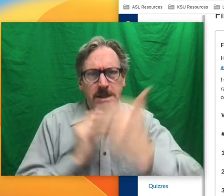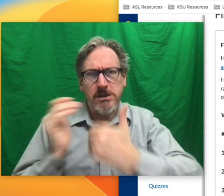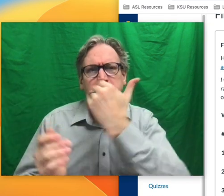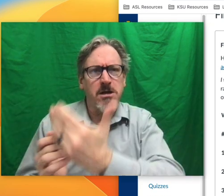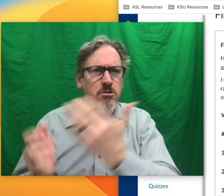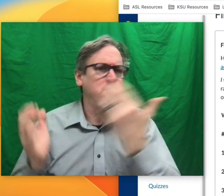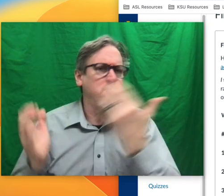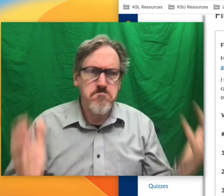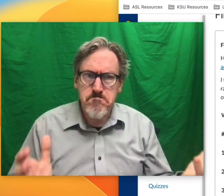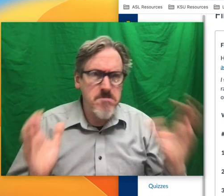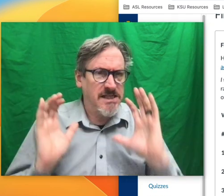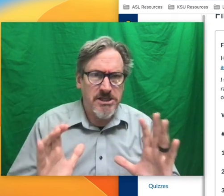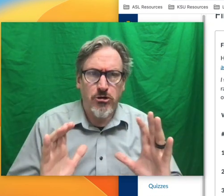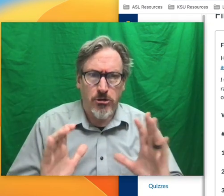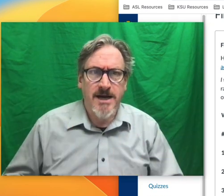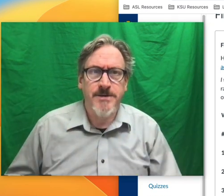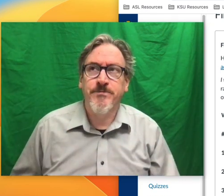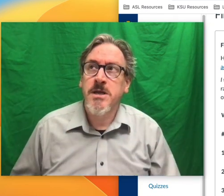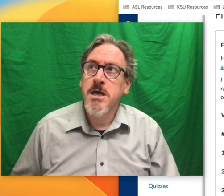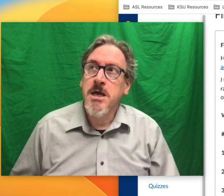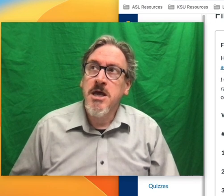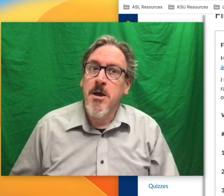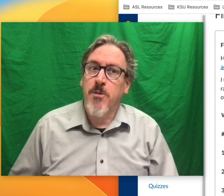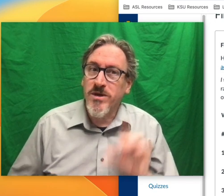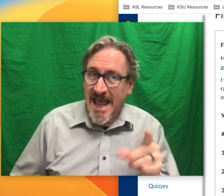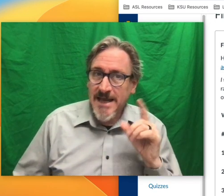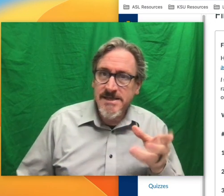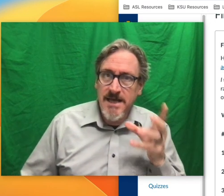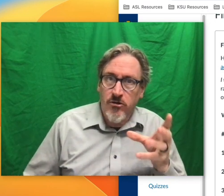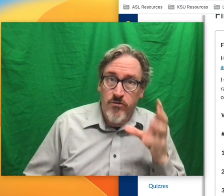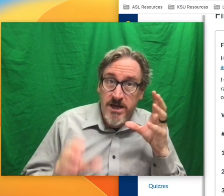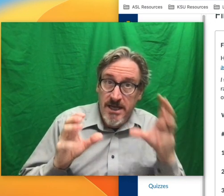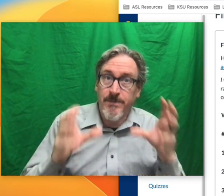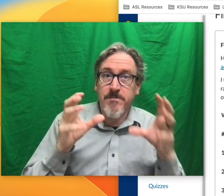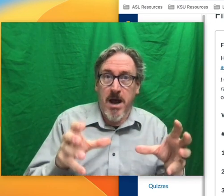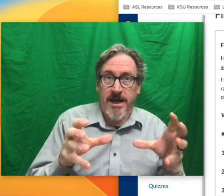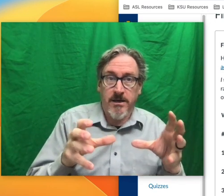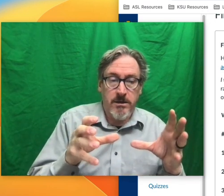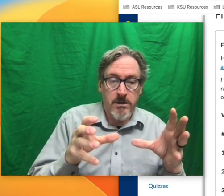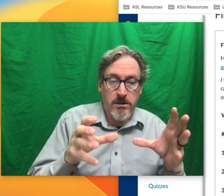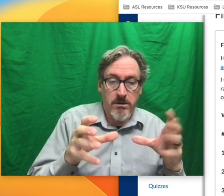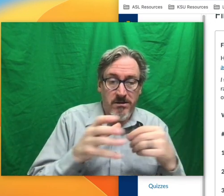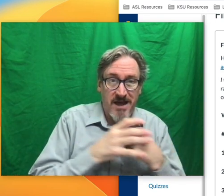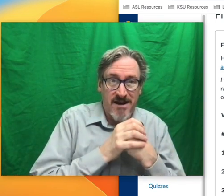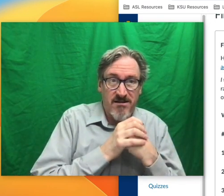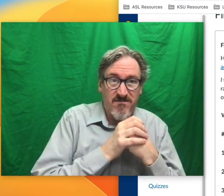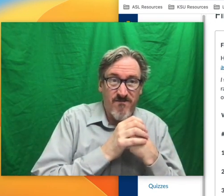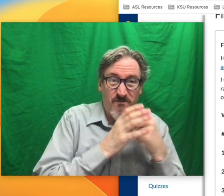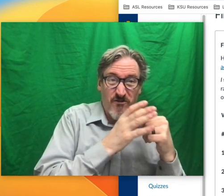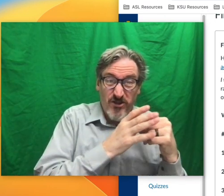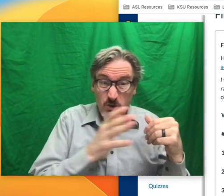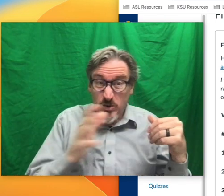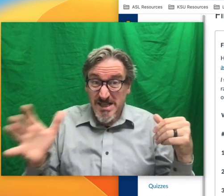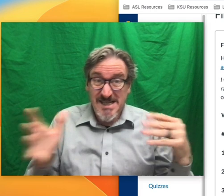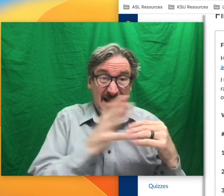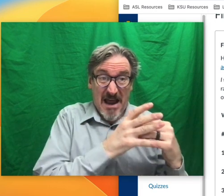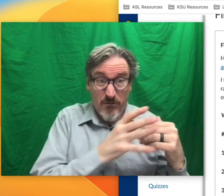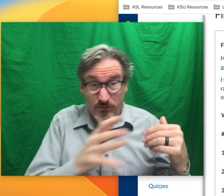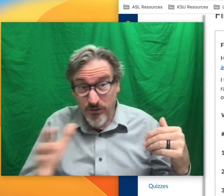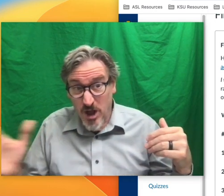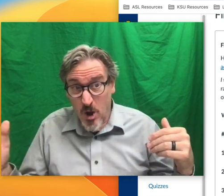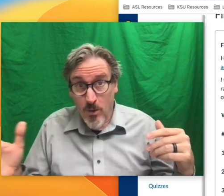it's a little slow, it's still correct. But with ASL, keep in mind that